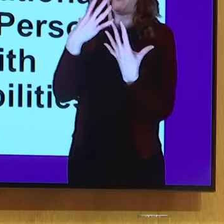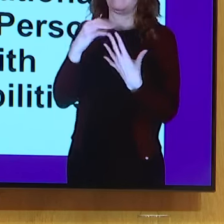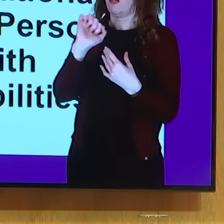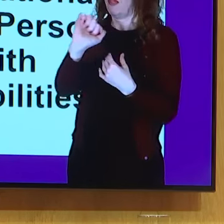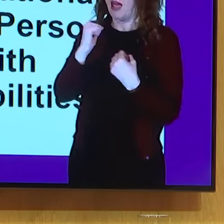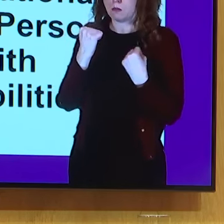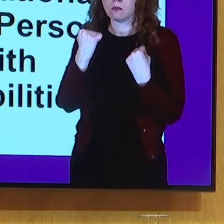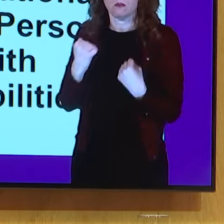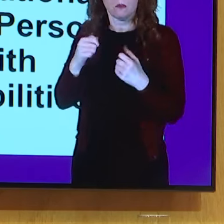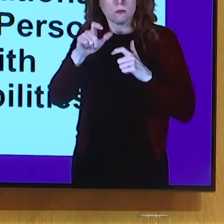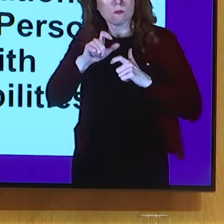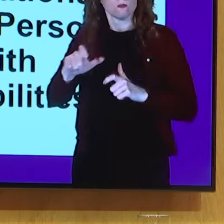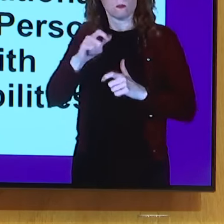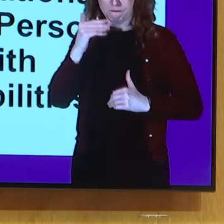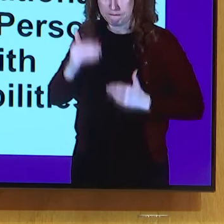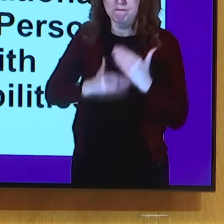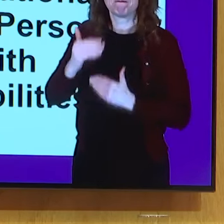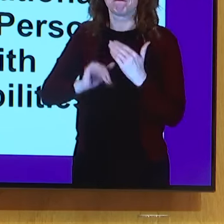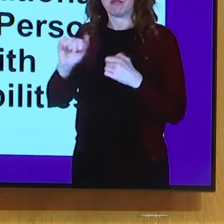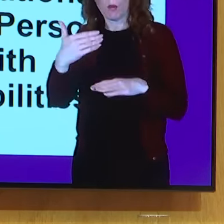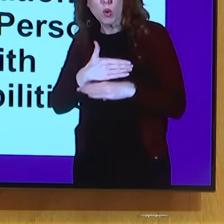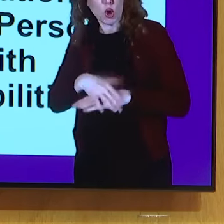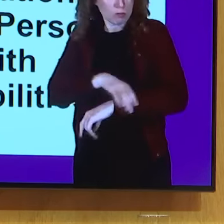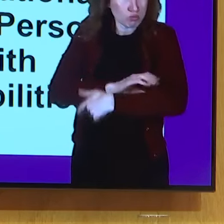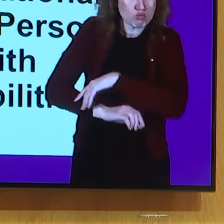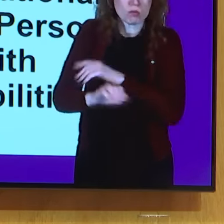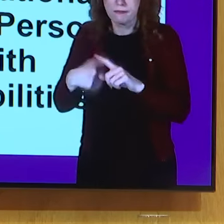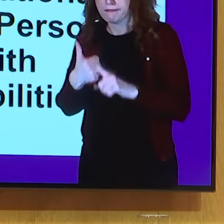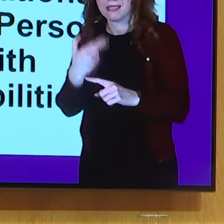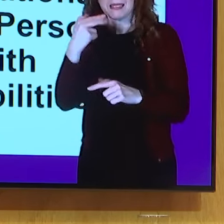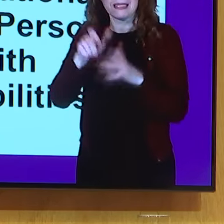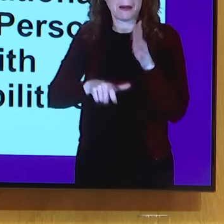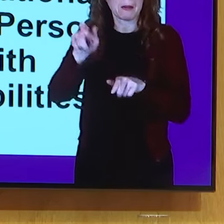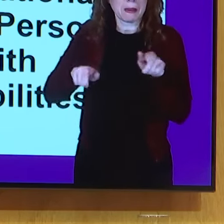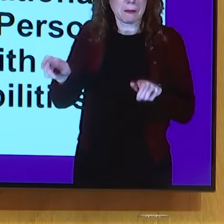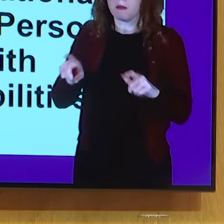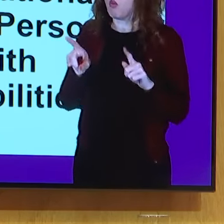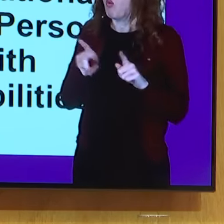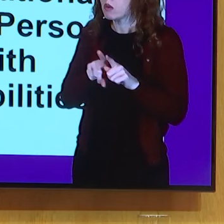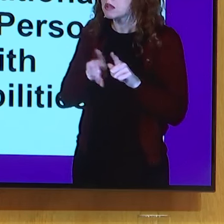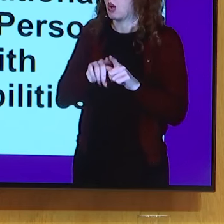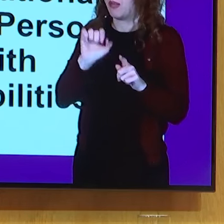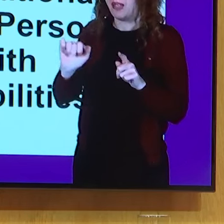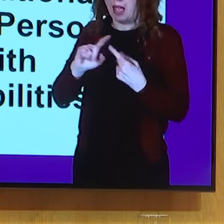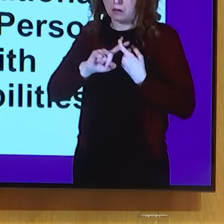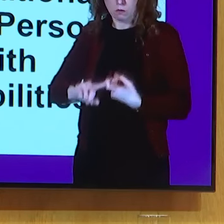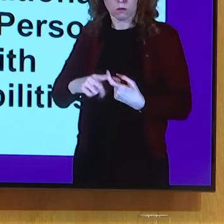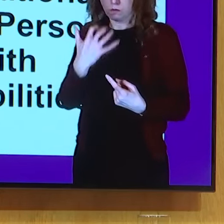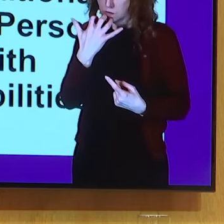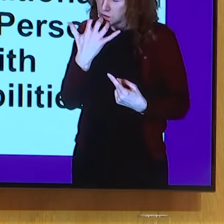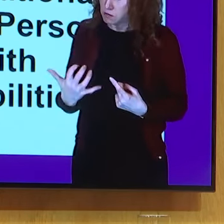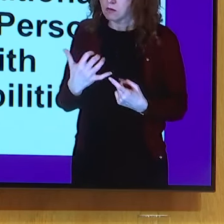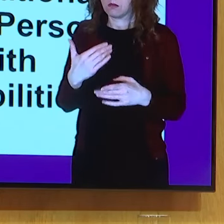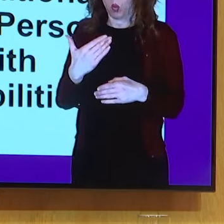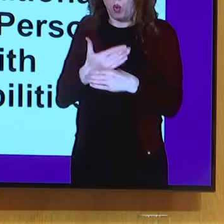tenacity for the work that they were doing for disabled people, but also their perseverance in working in